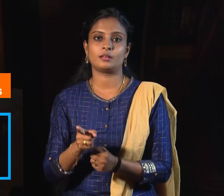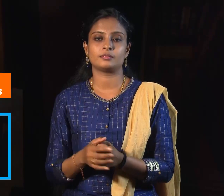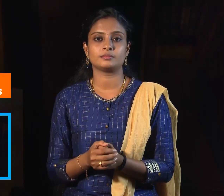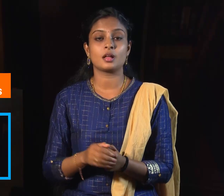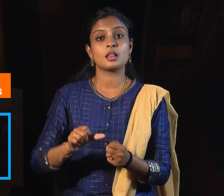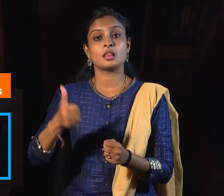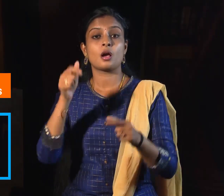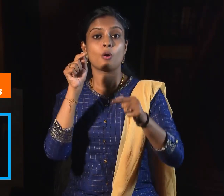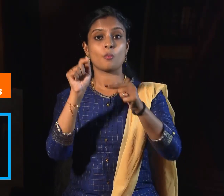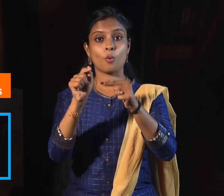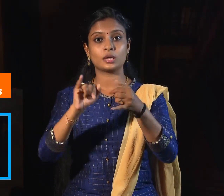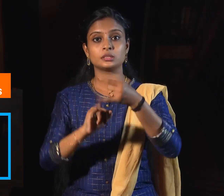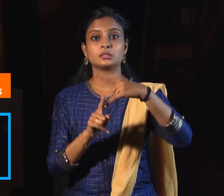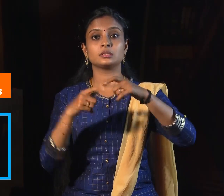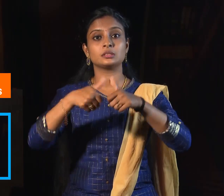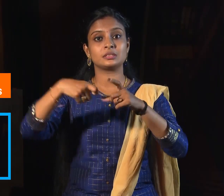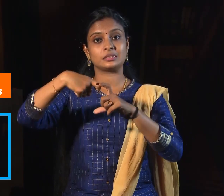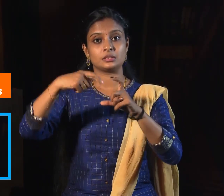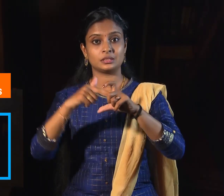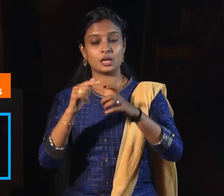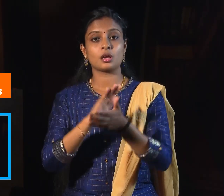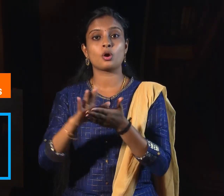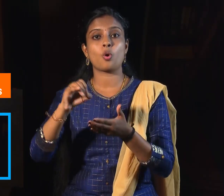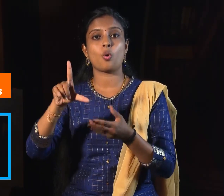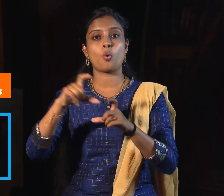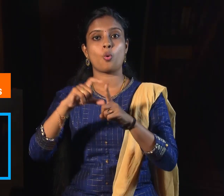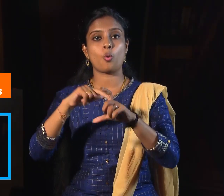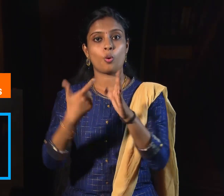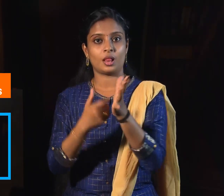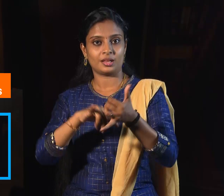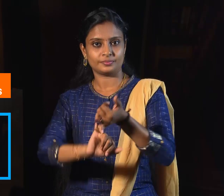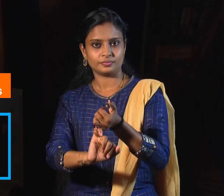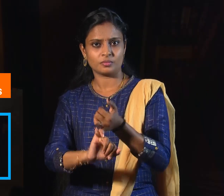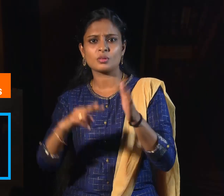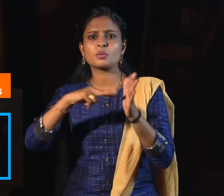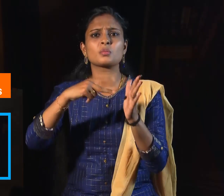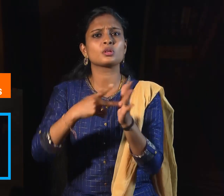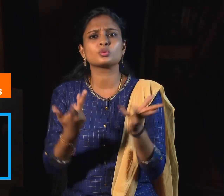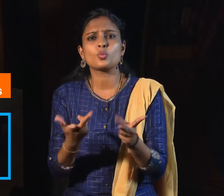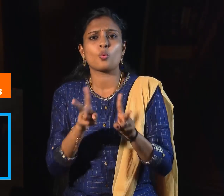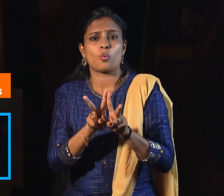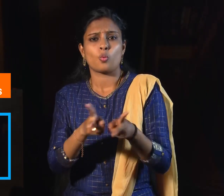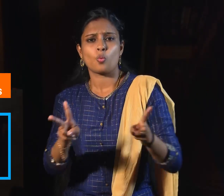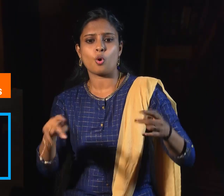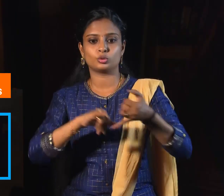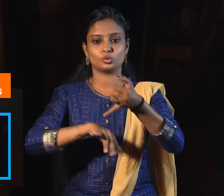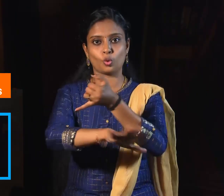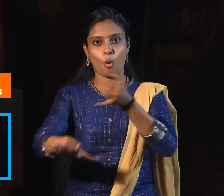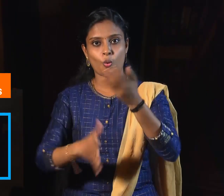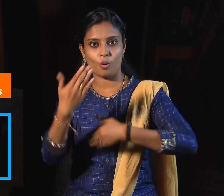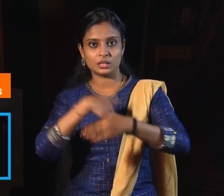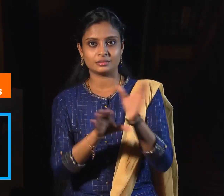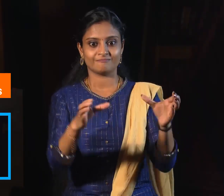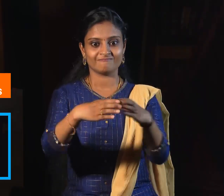Next, about the stakeholders of business. Stakeholder are various sections of the society that have